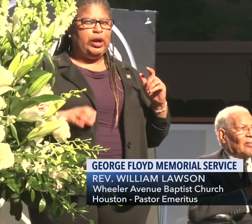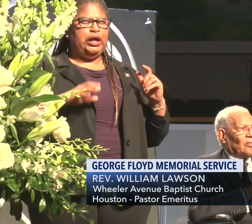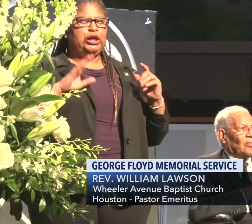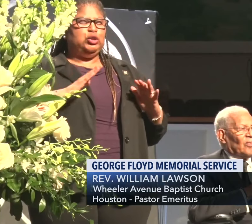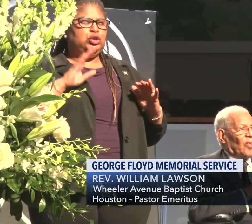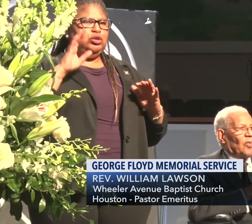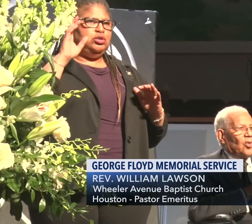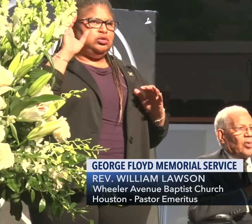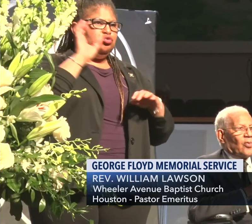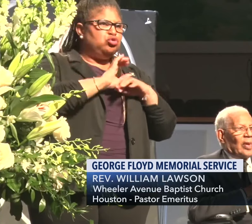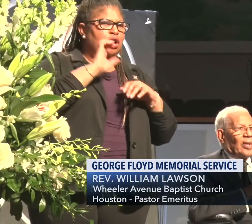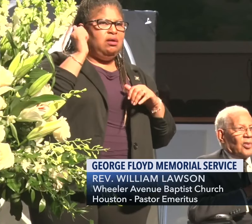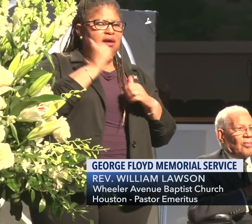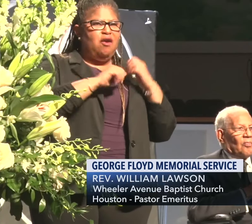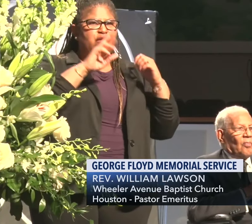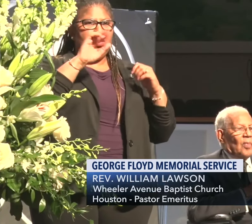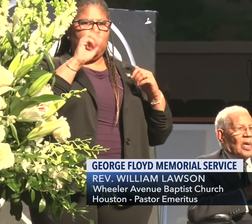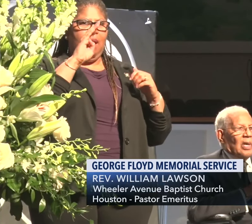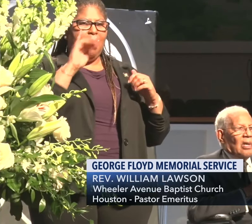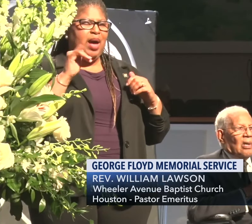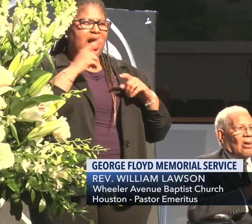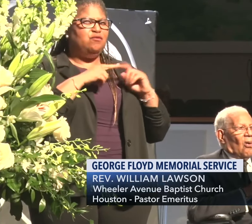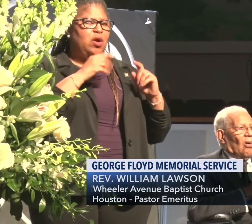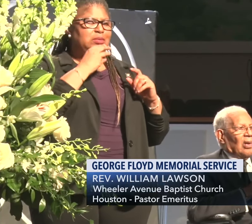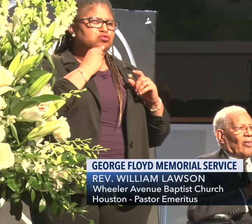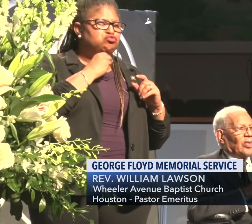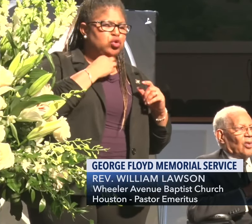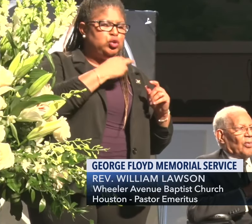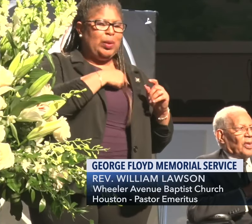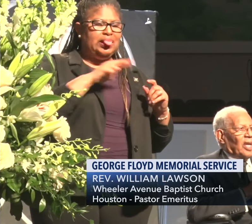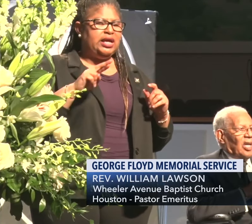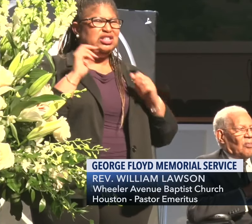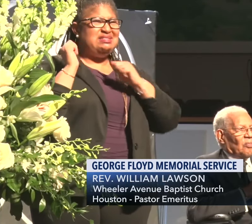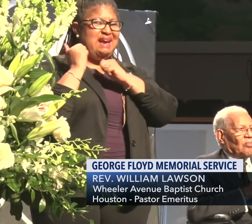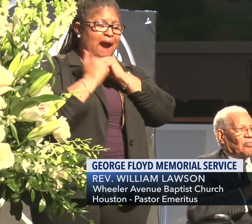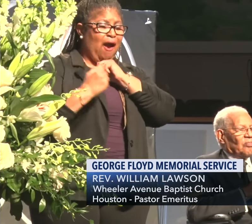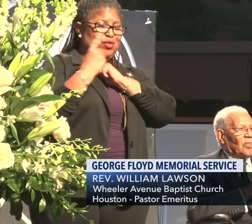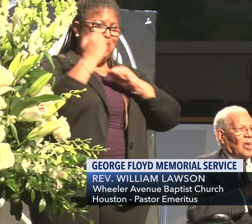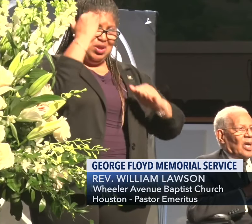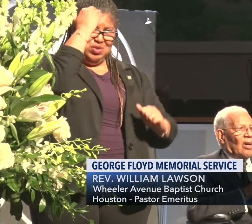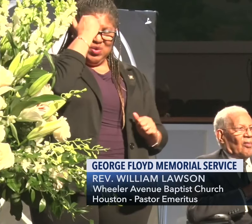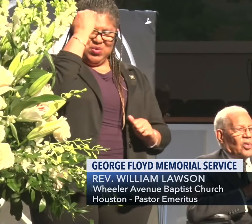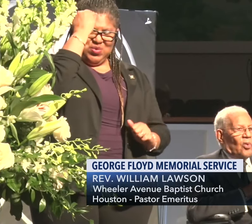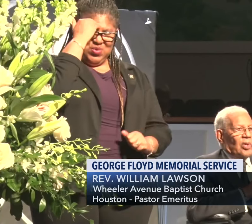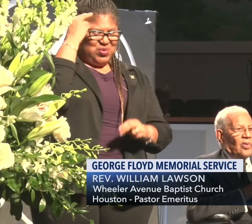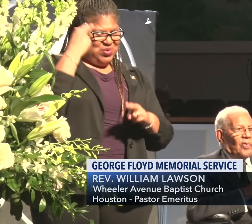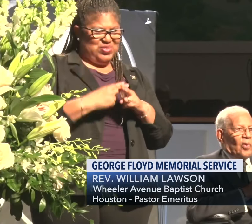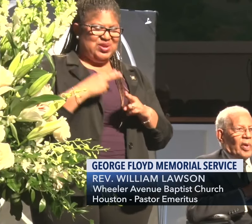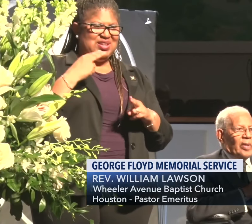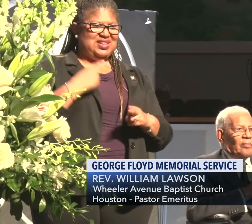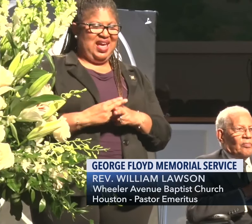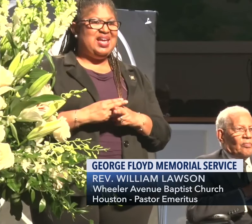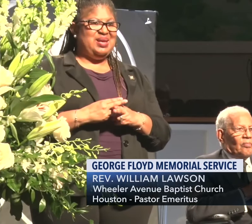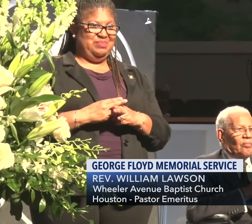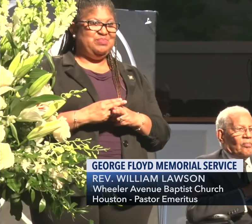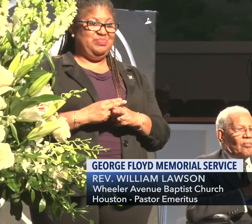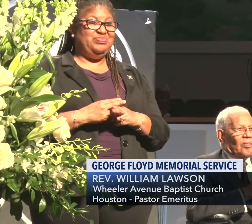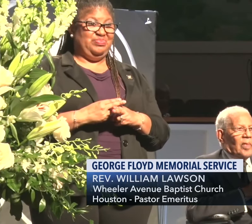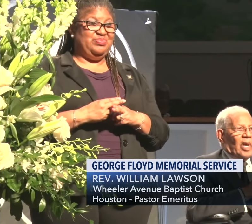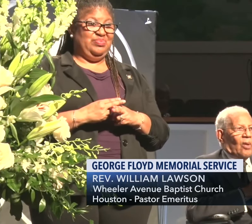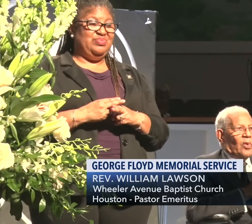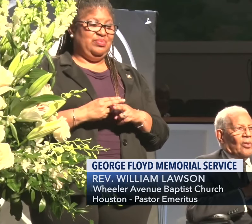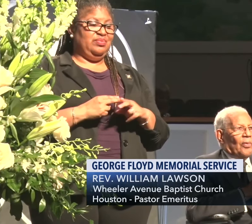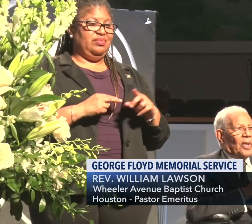rabbi from the Jewish religion, all of us know the name of George Floyd.